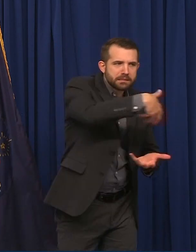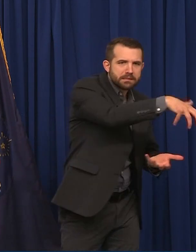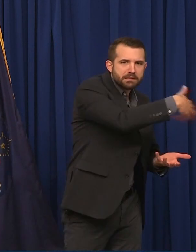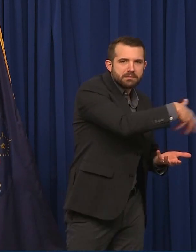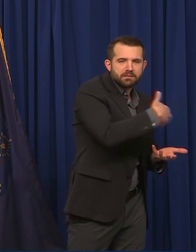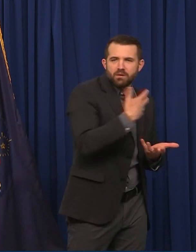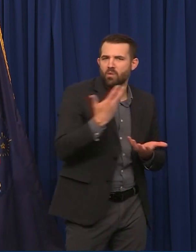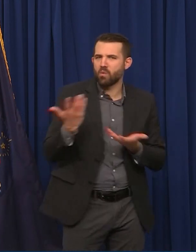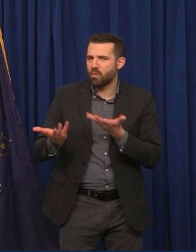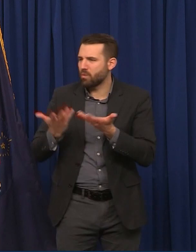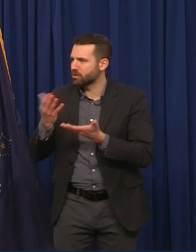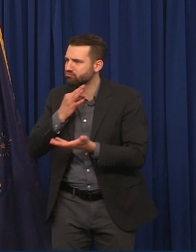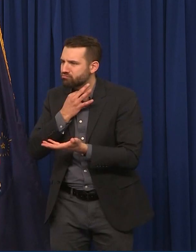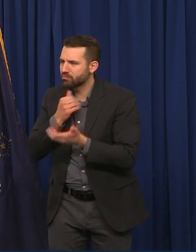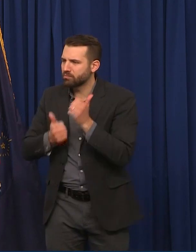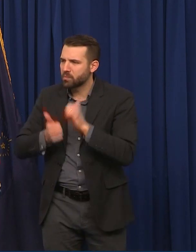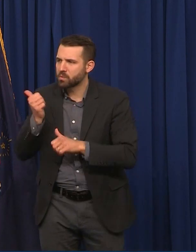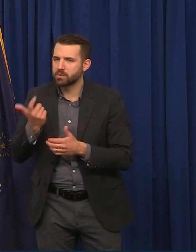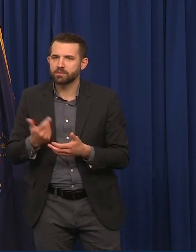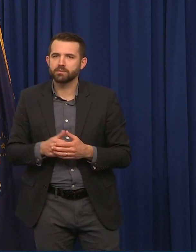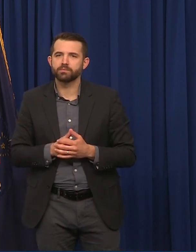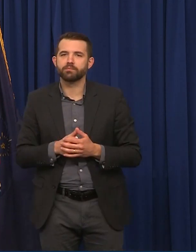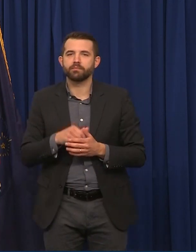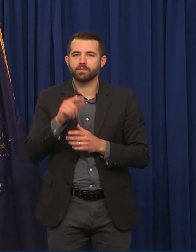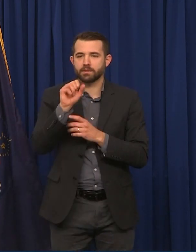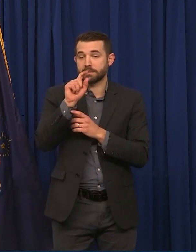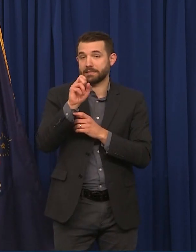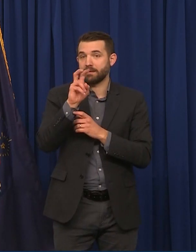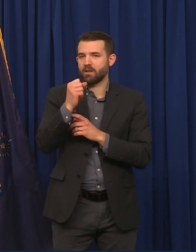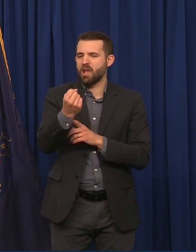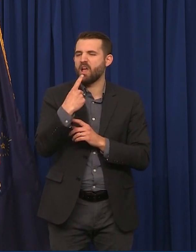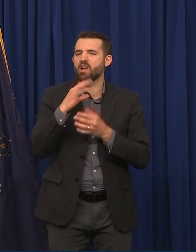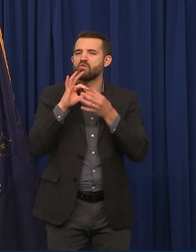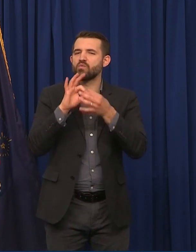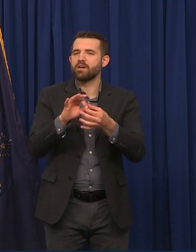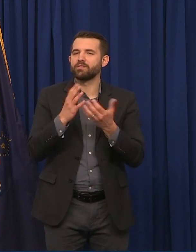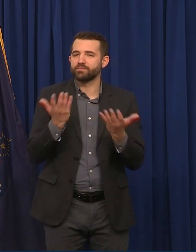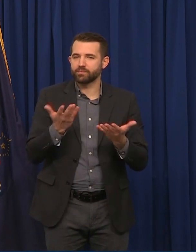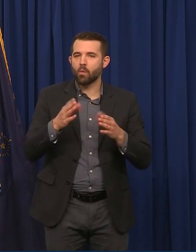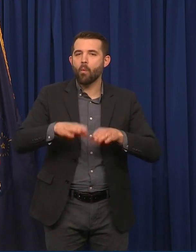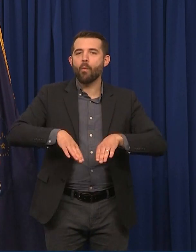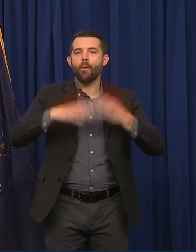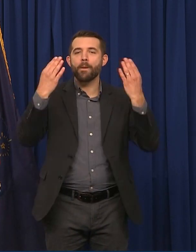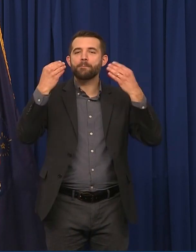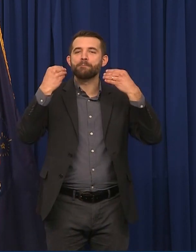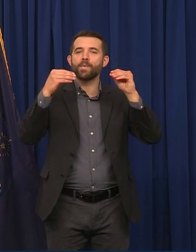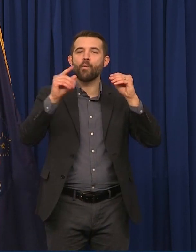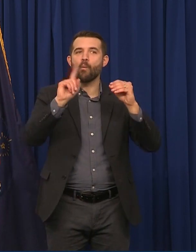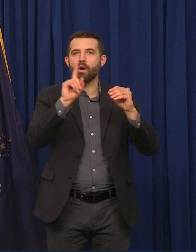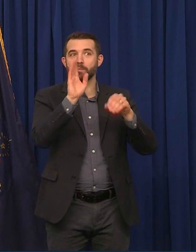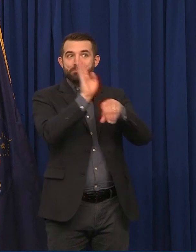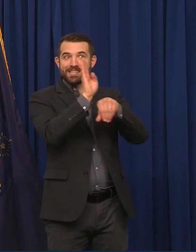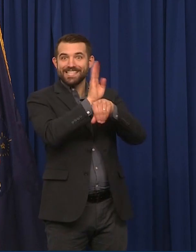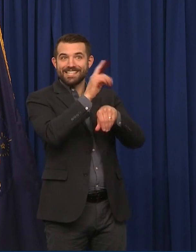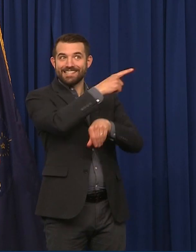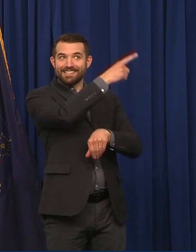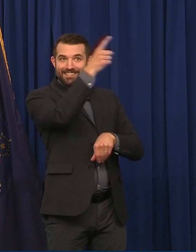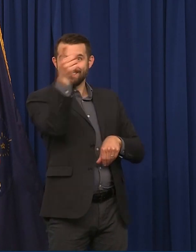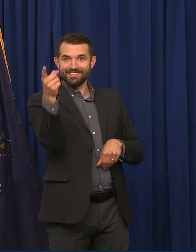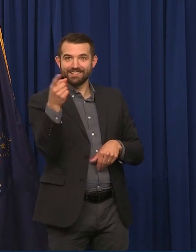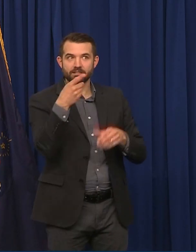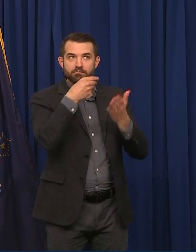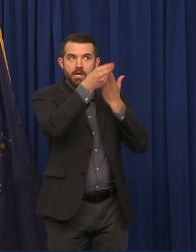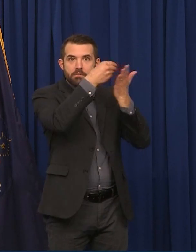Steve's question is about the availability of PPE on the open market and how states are reacting to that, and then specifically